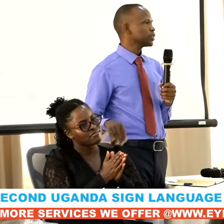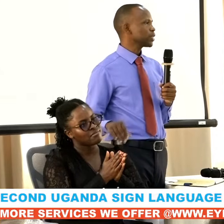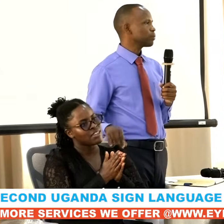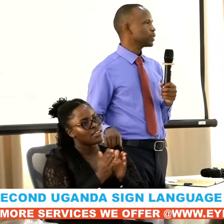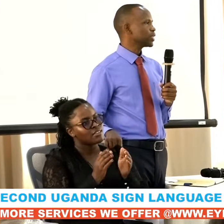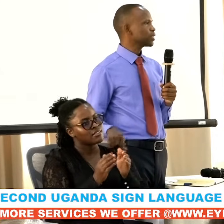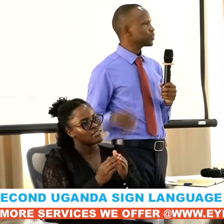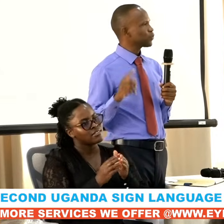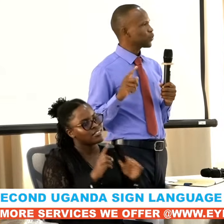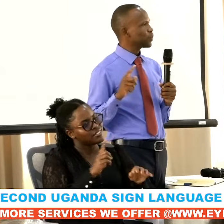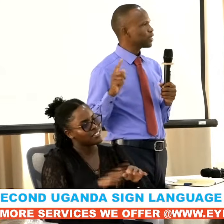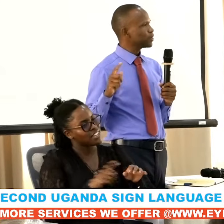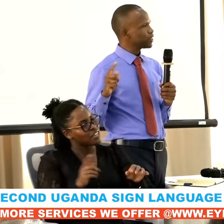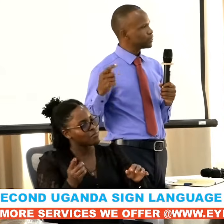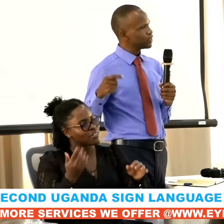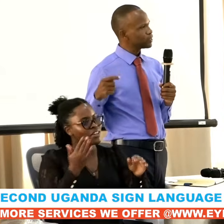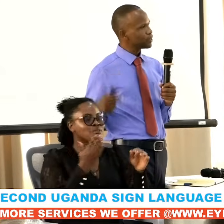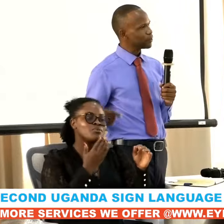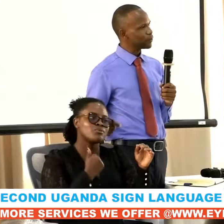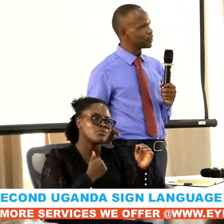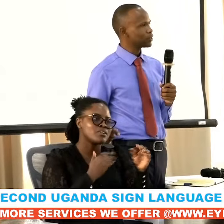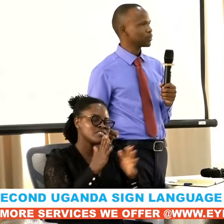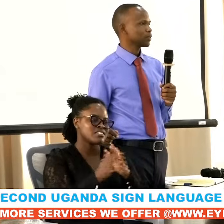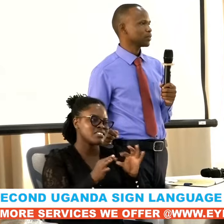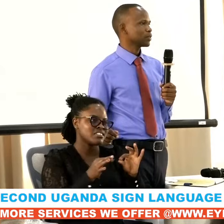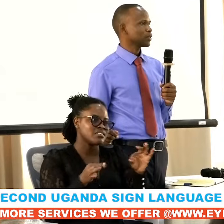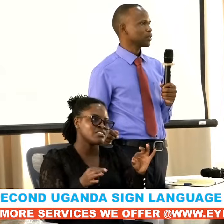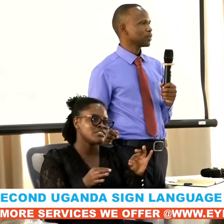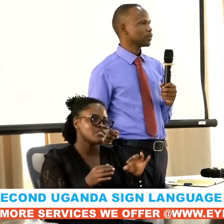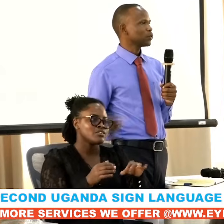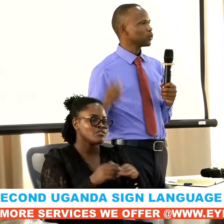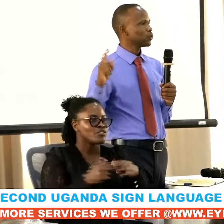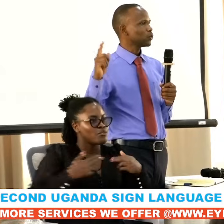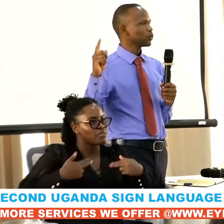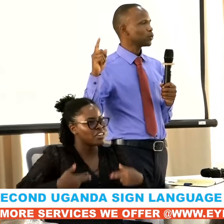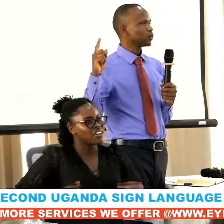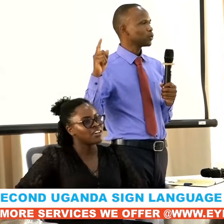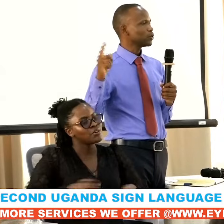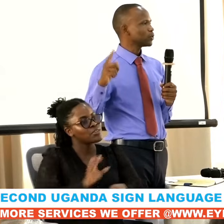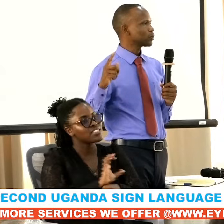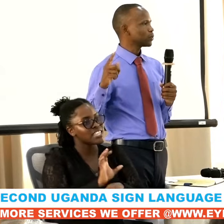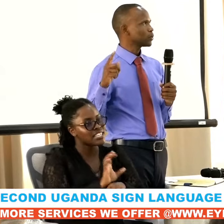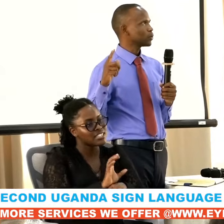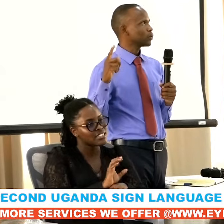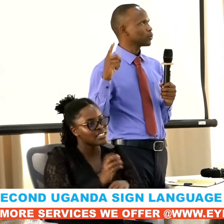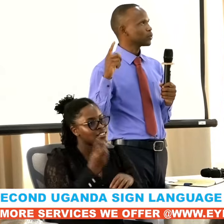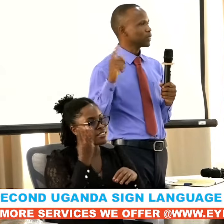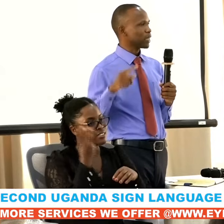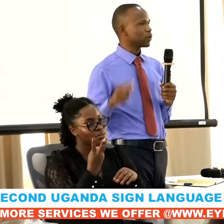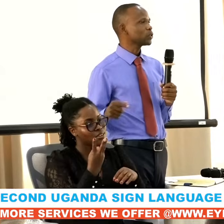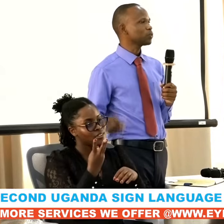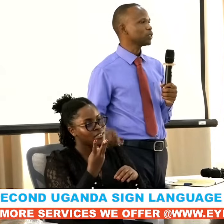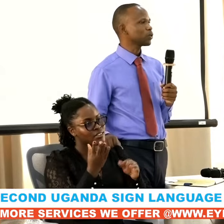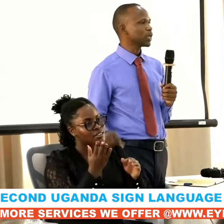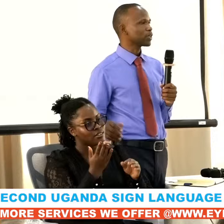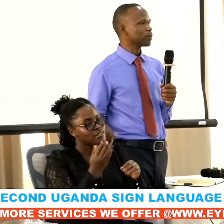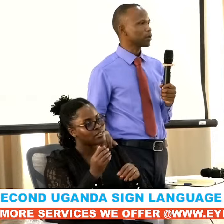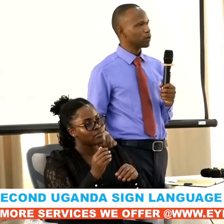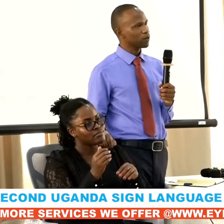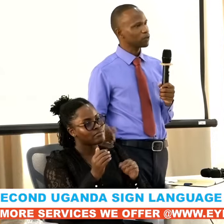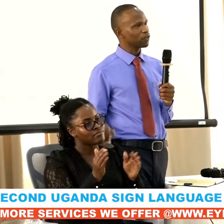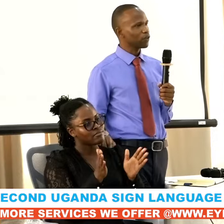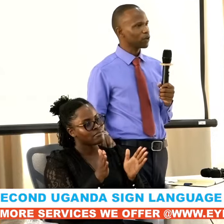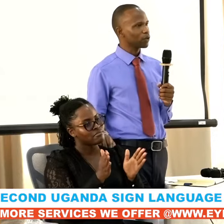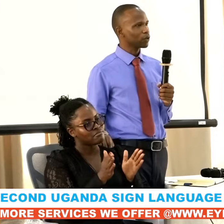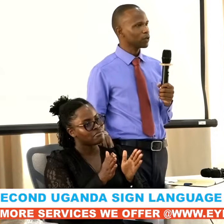language interpreters from health center 3s to the hospital, like